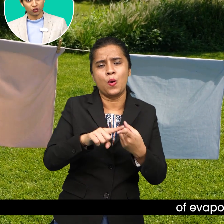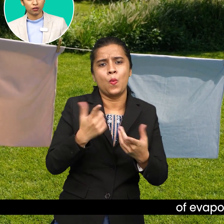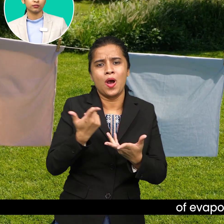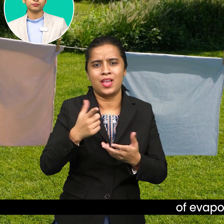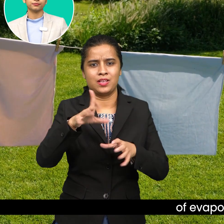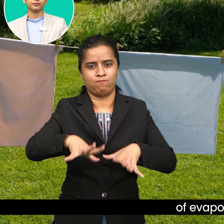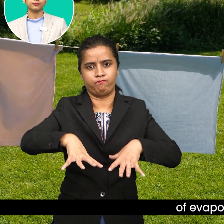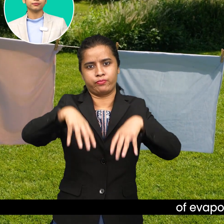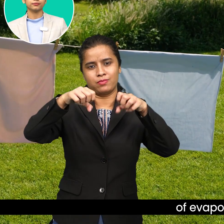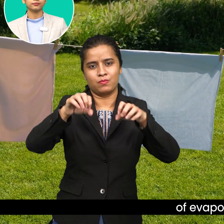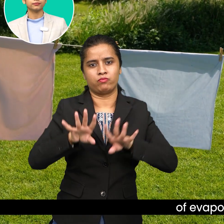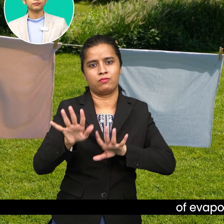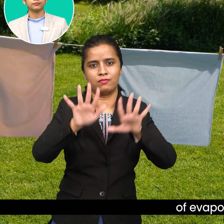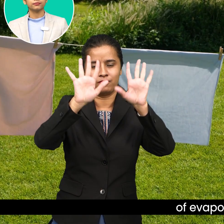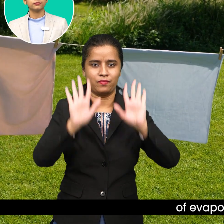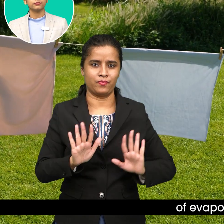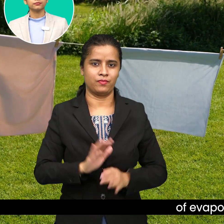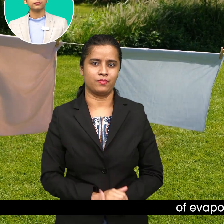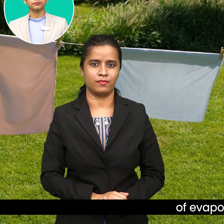evaporation.